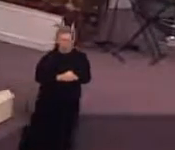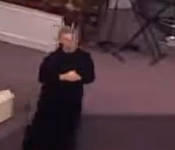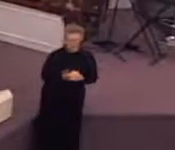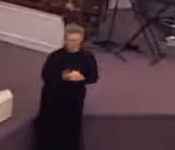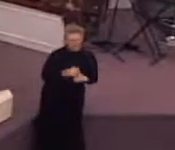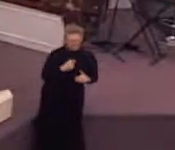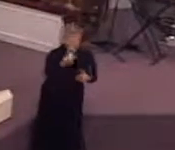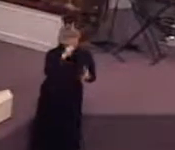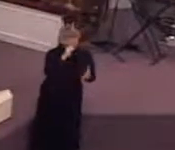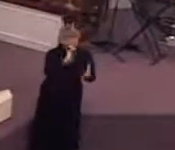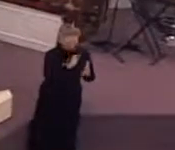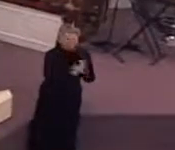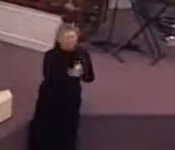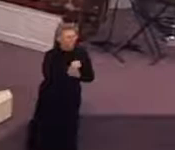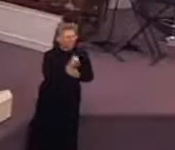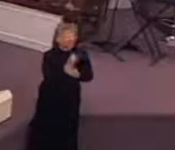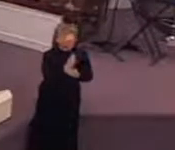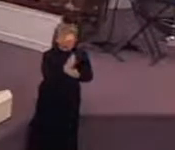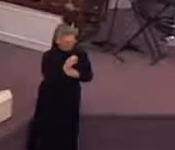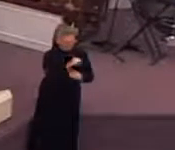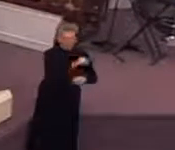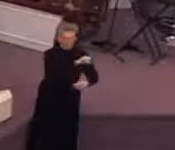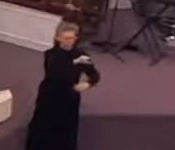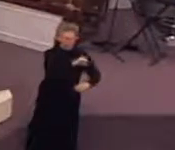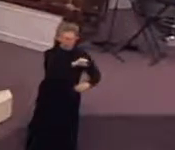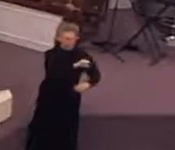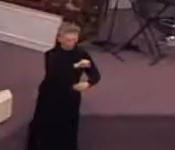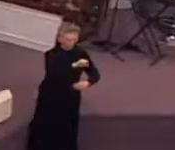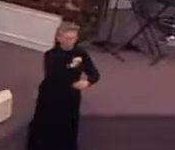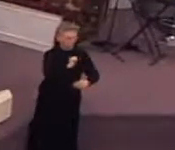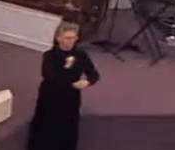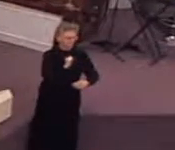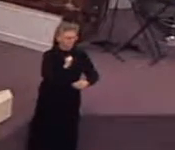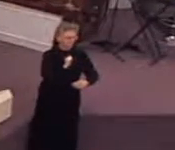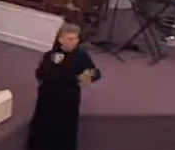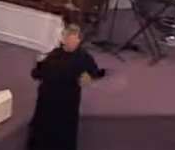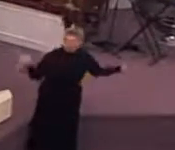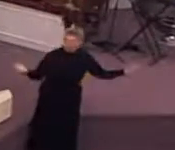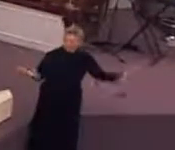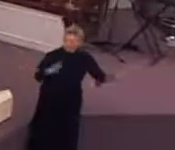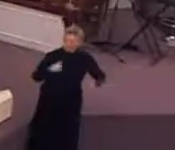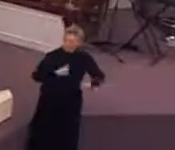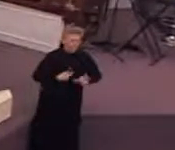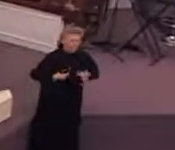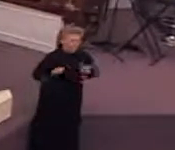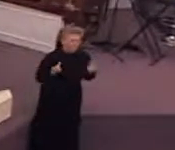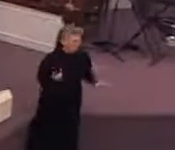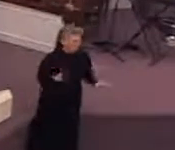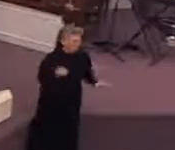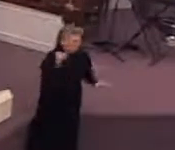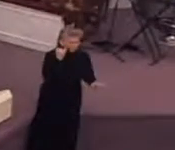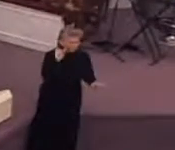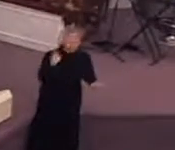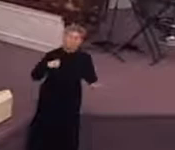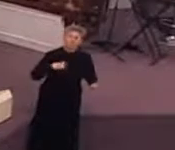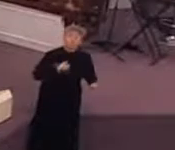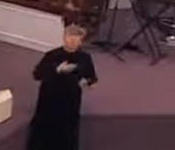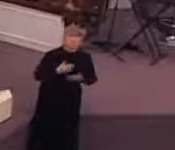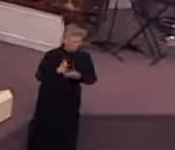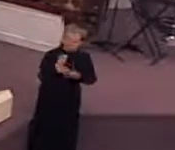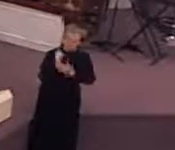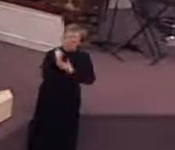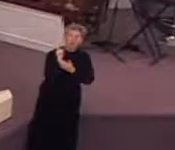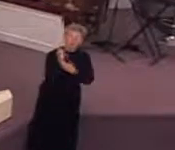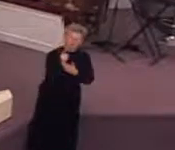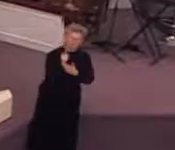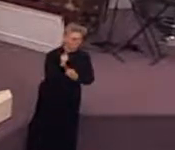I believe God has an anointing for every one of our lives. Amen. That if we would allow Him, amen, that